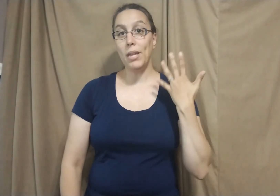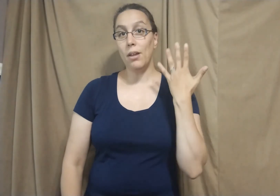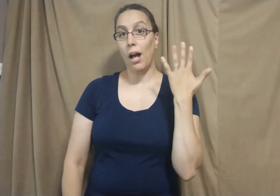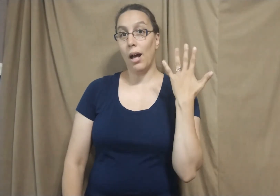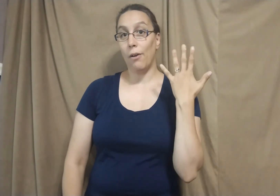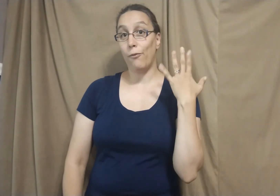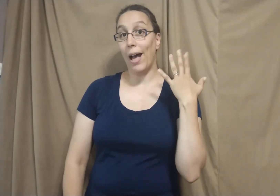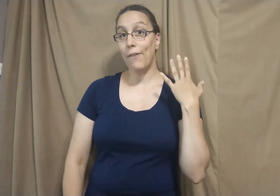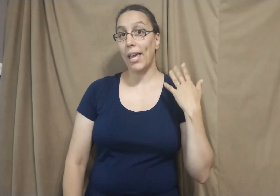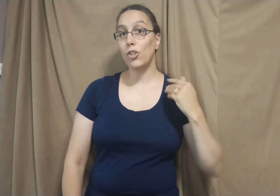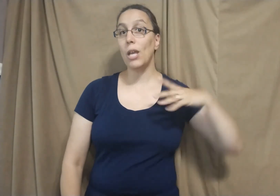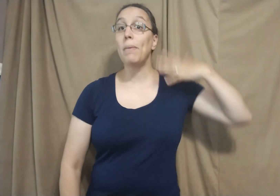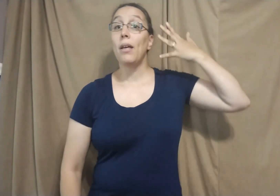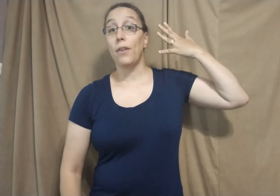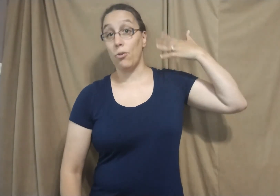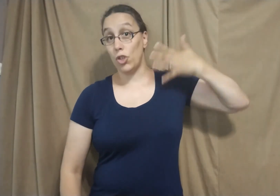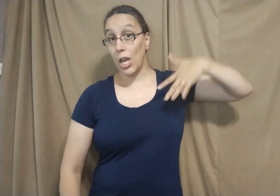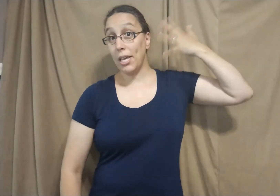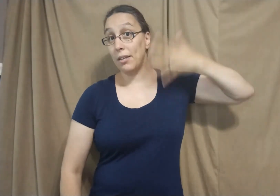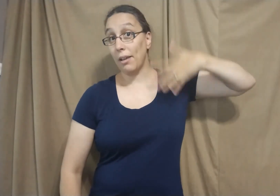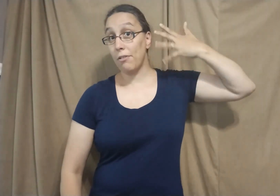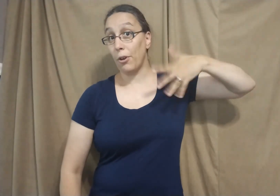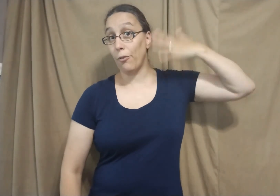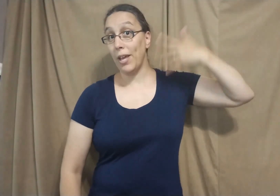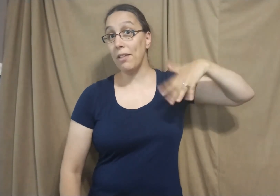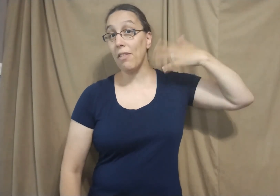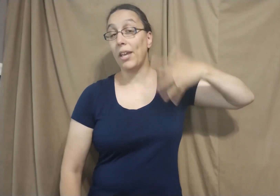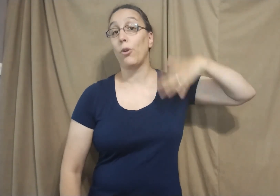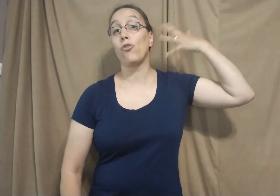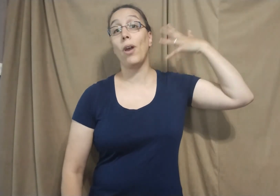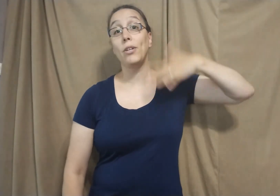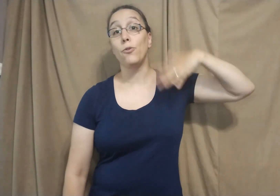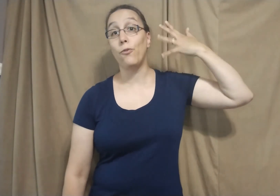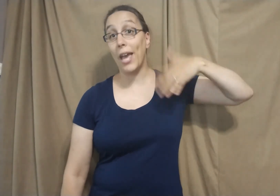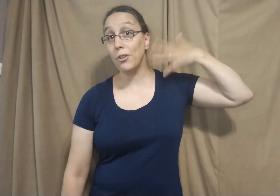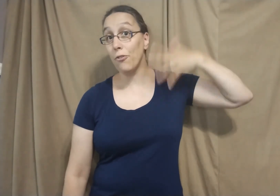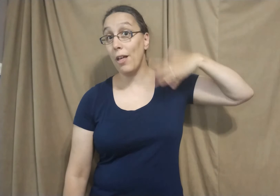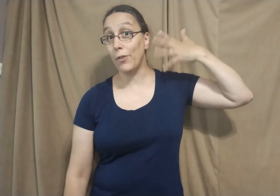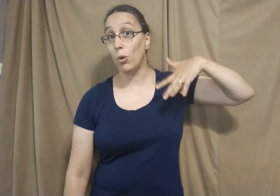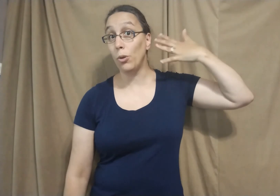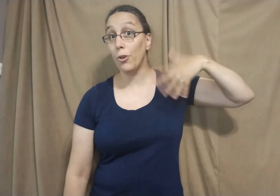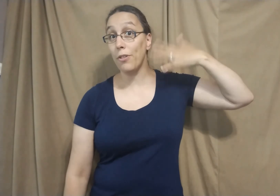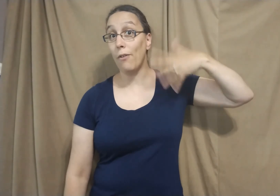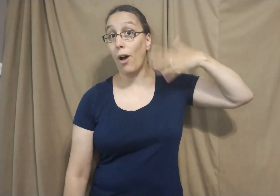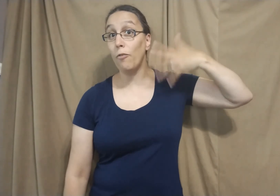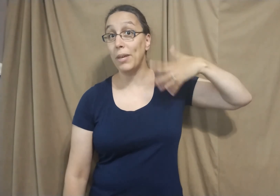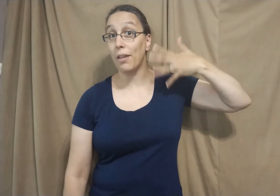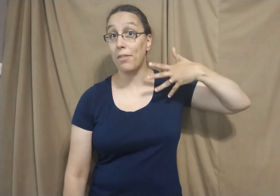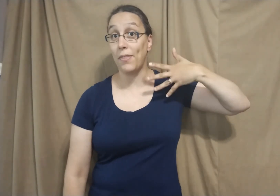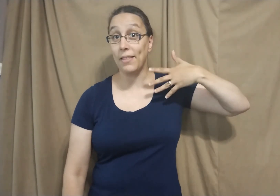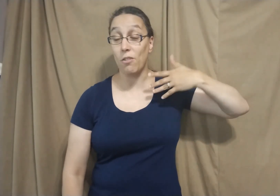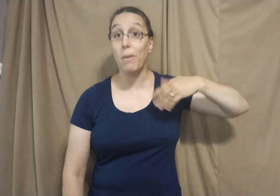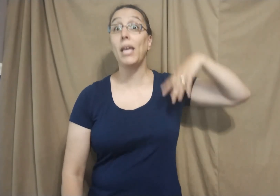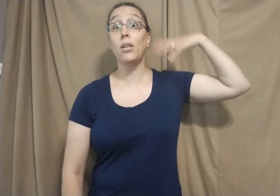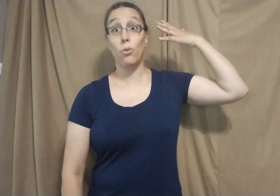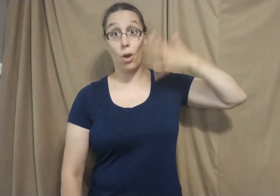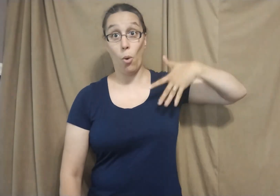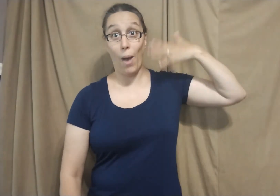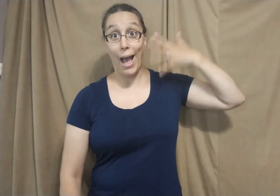open 5-hand shape that you shake next to your face like you're trying to fan yourself and cool yourself off because the thing that's making you go wow